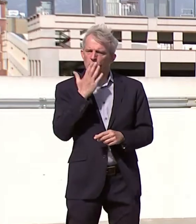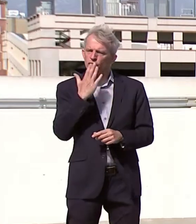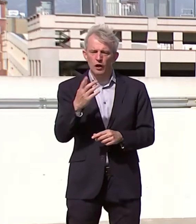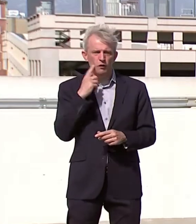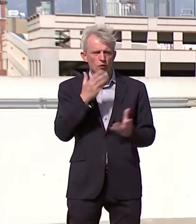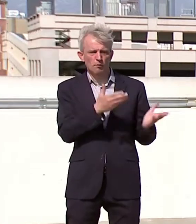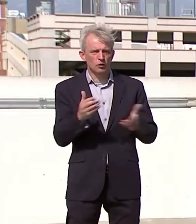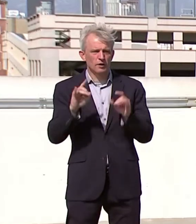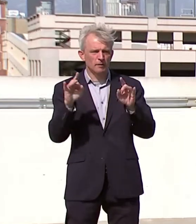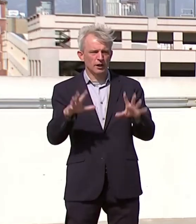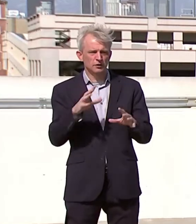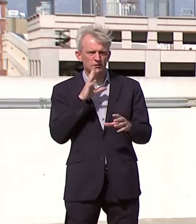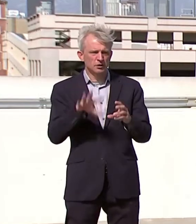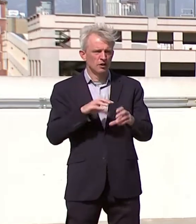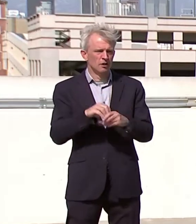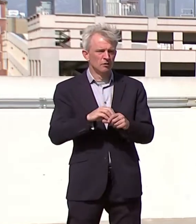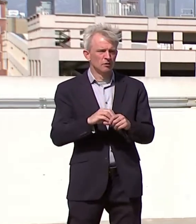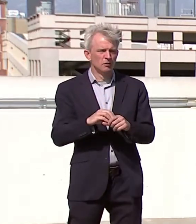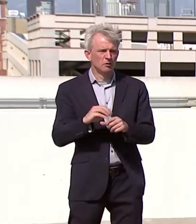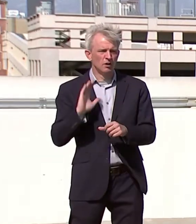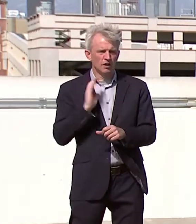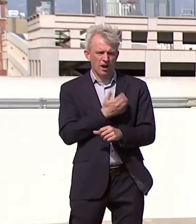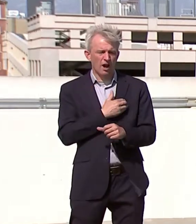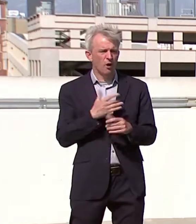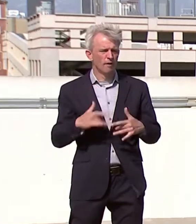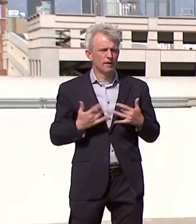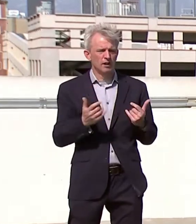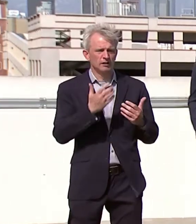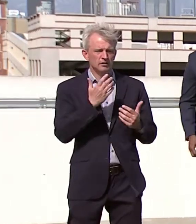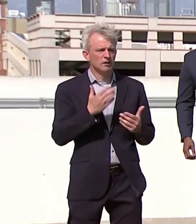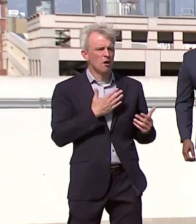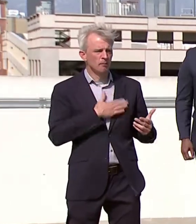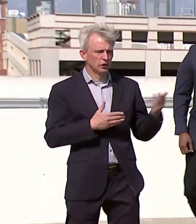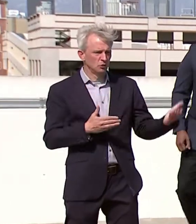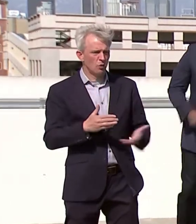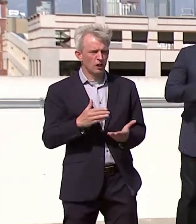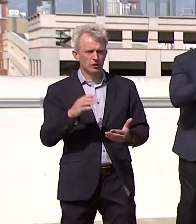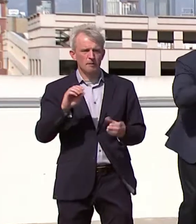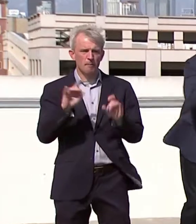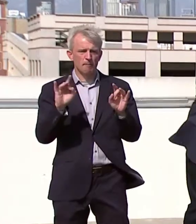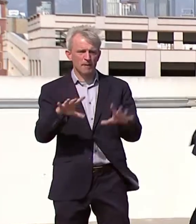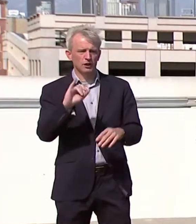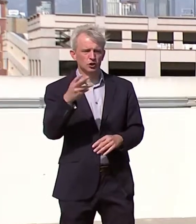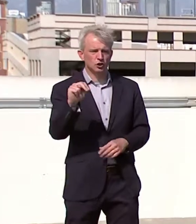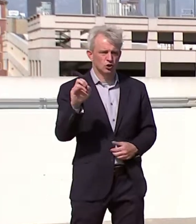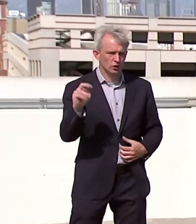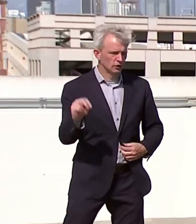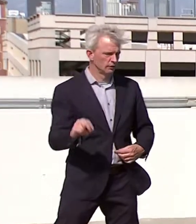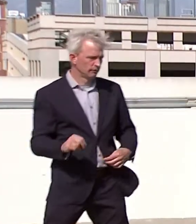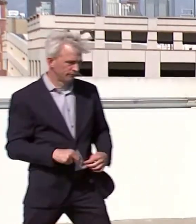of our triple double. Please welcome Irving Magic Johnson. Let me spray it down for you.